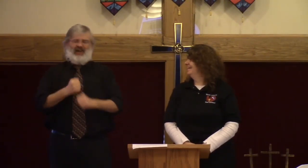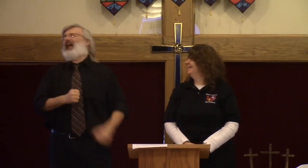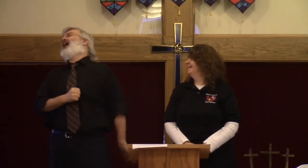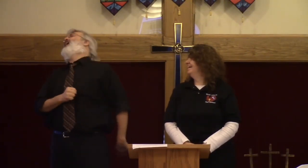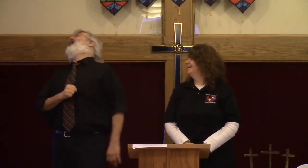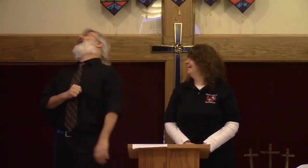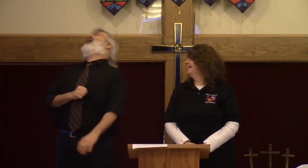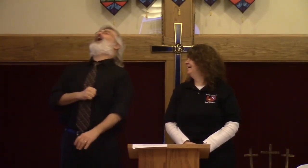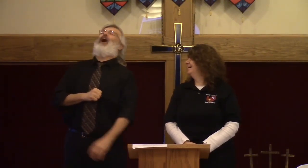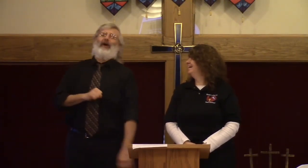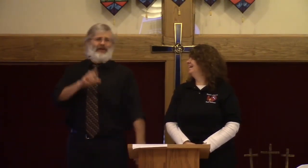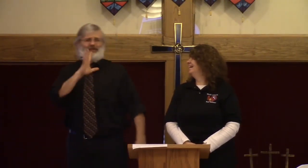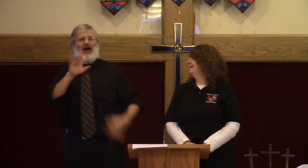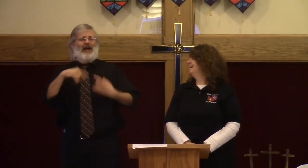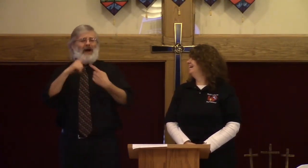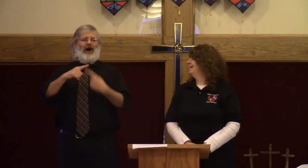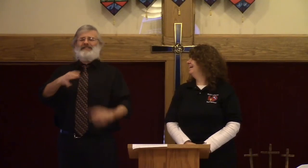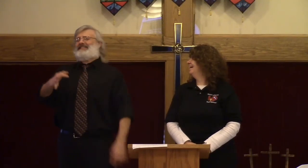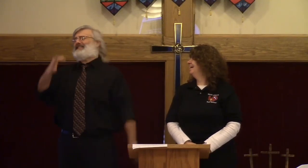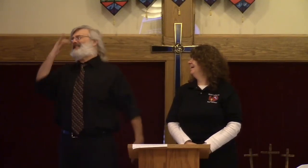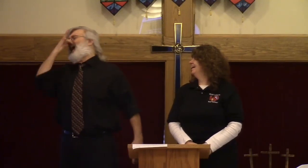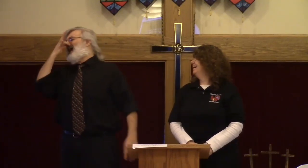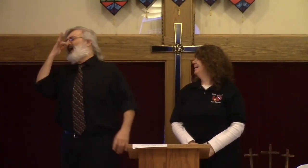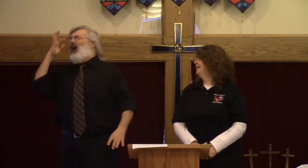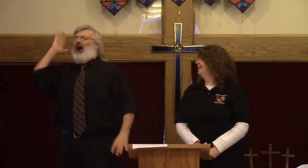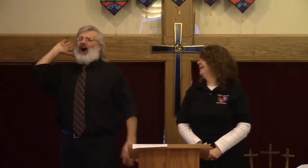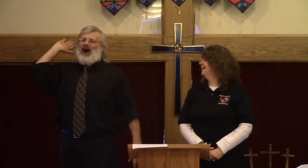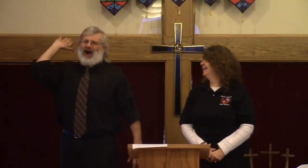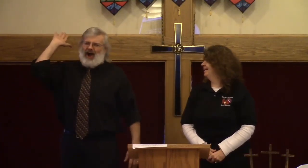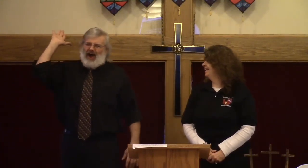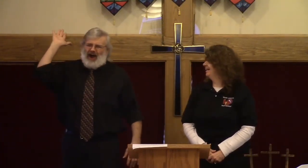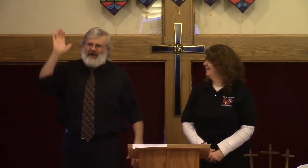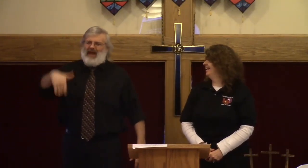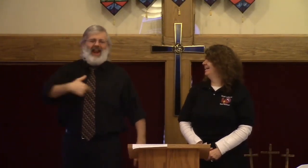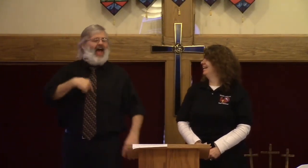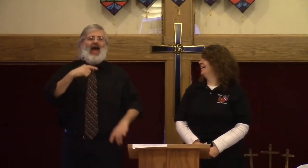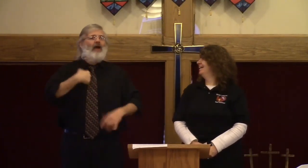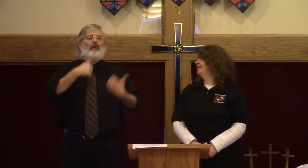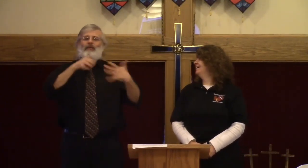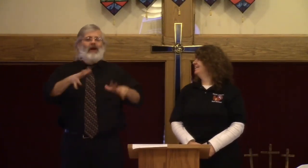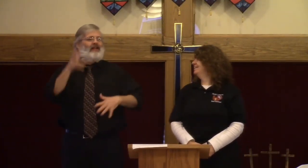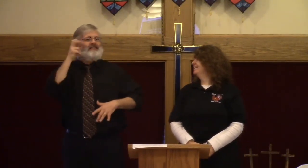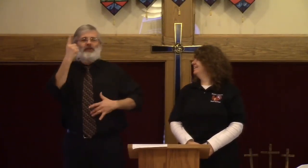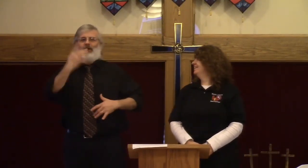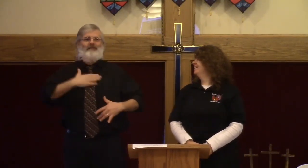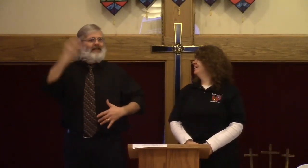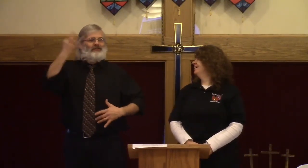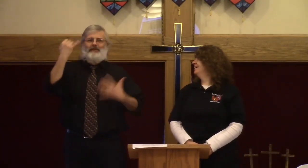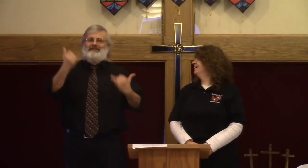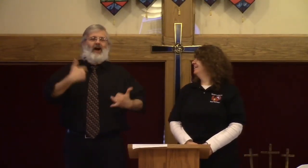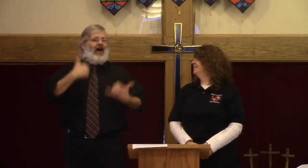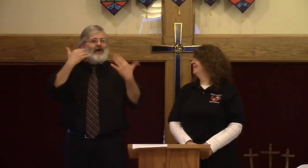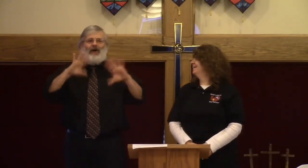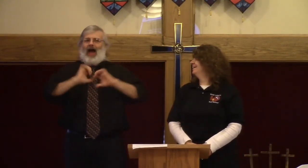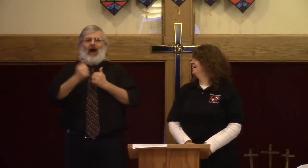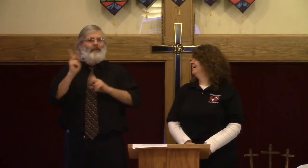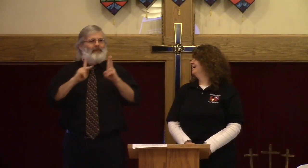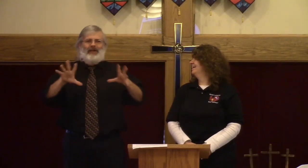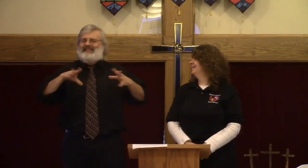Like, oh, you talk about stink. Oh man, I wouldn't want to listen to one of my sermons now. I don't know how people accept